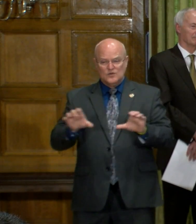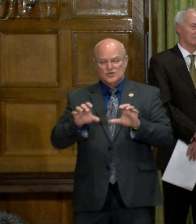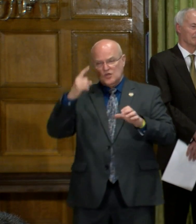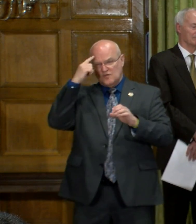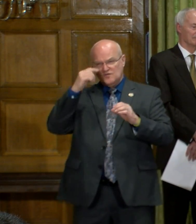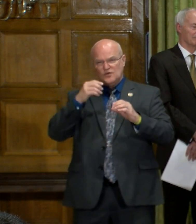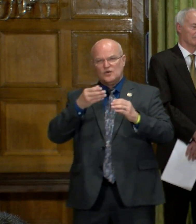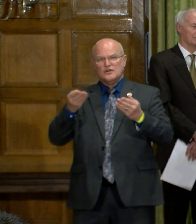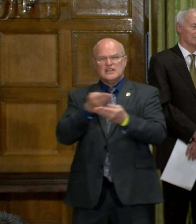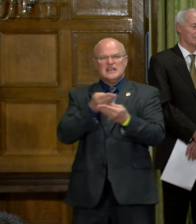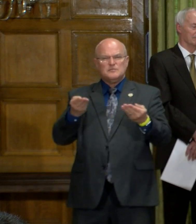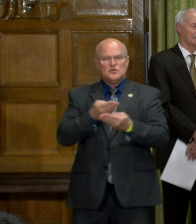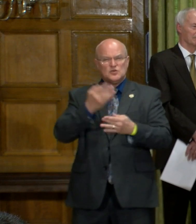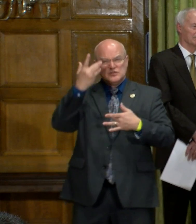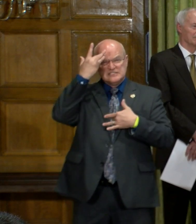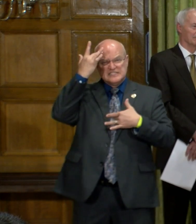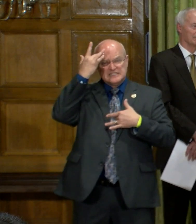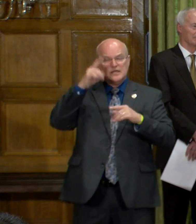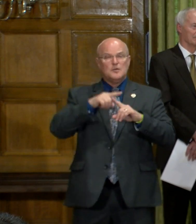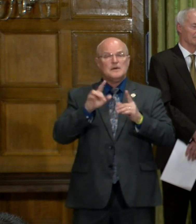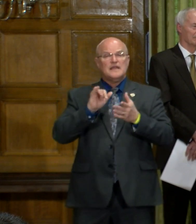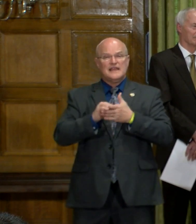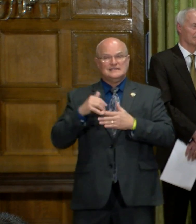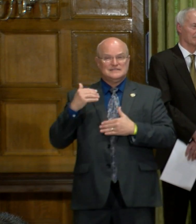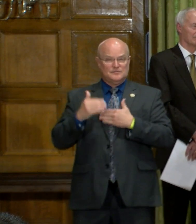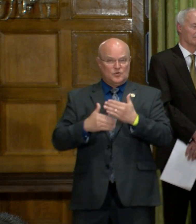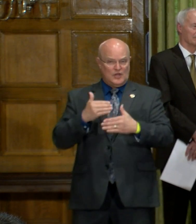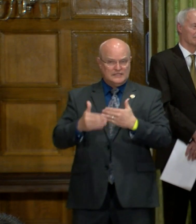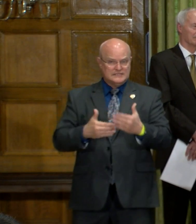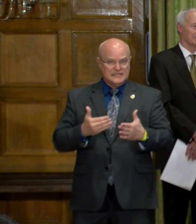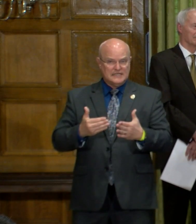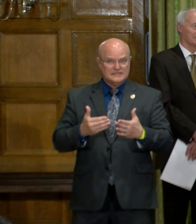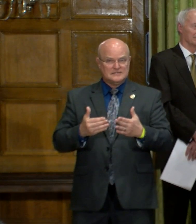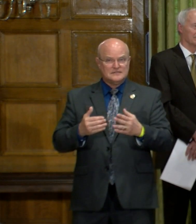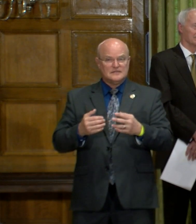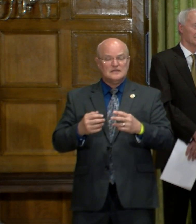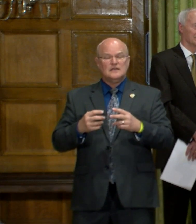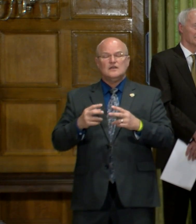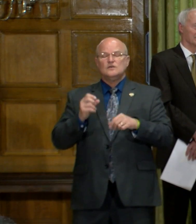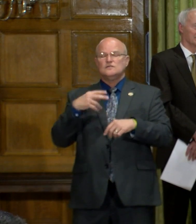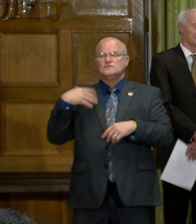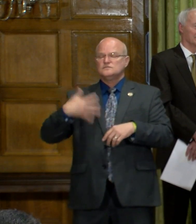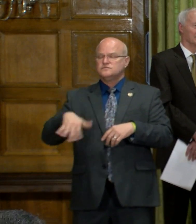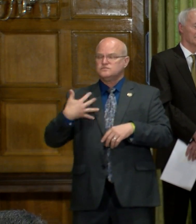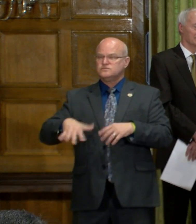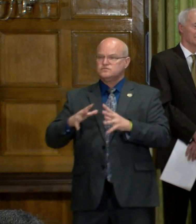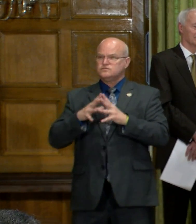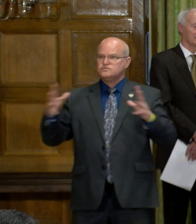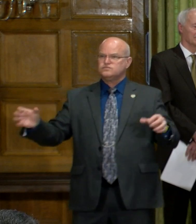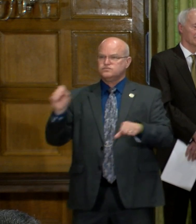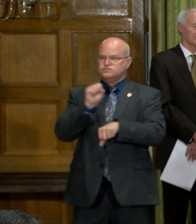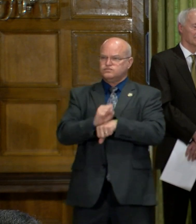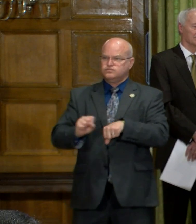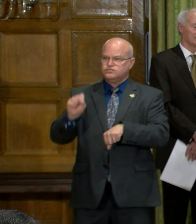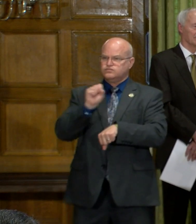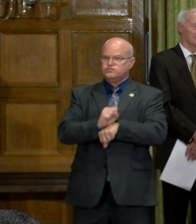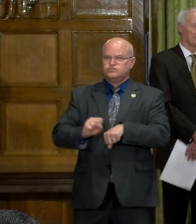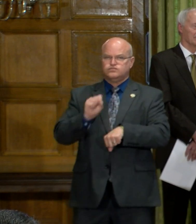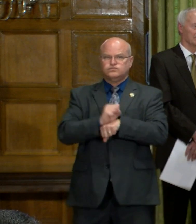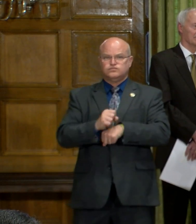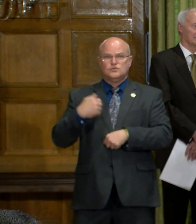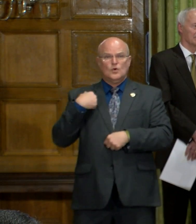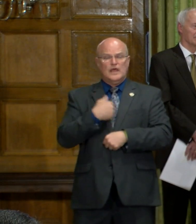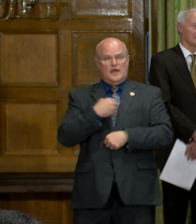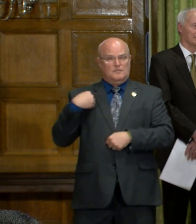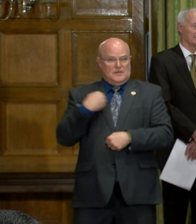communicable diseases, but that's basically the process. It's been very, very labor intensive, and we have some